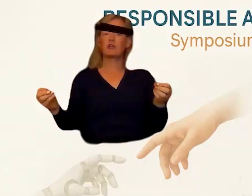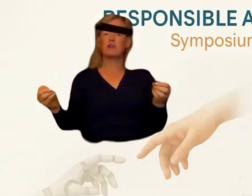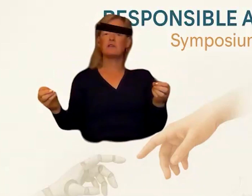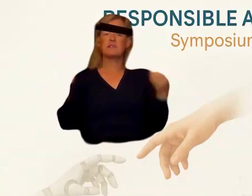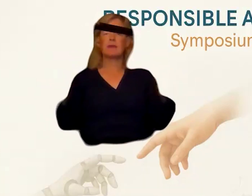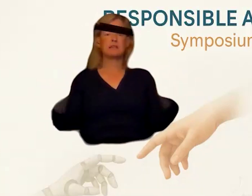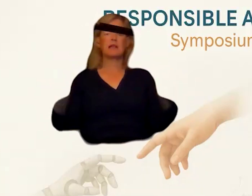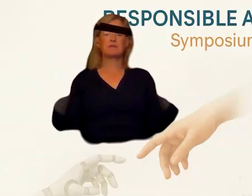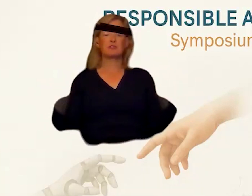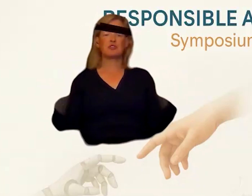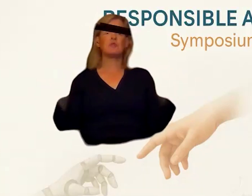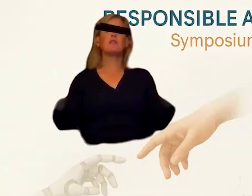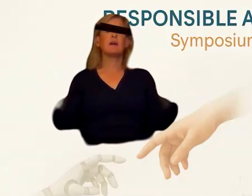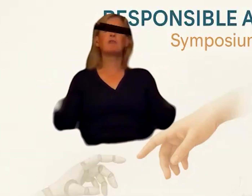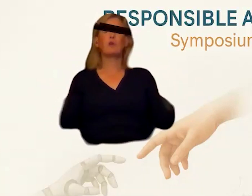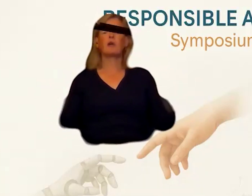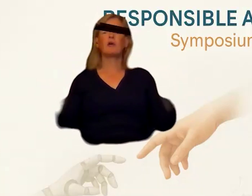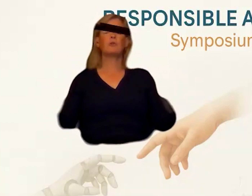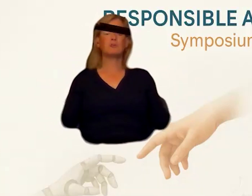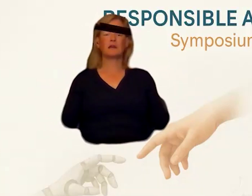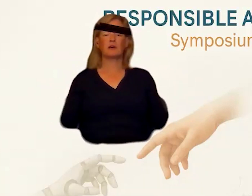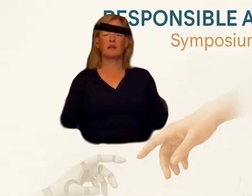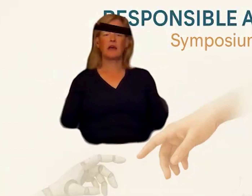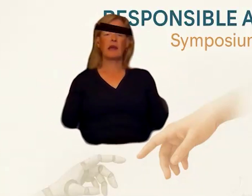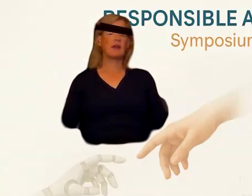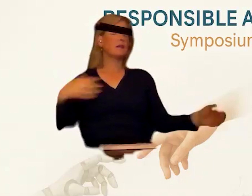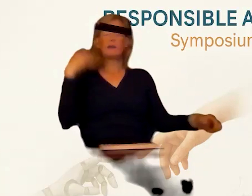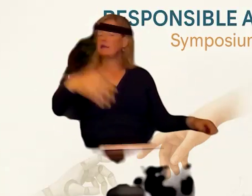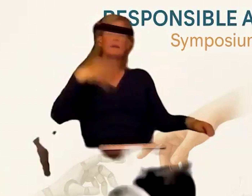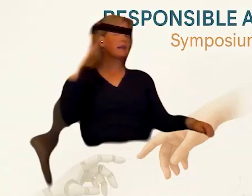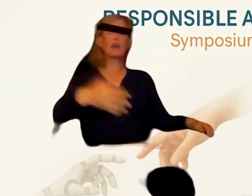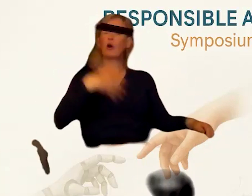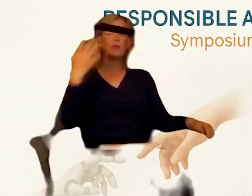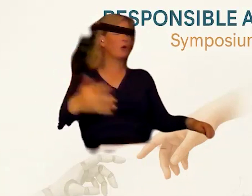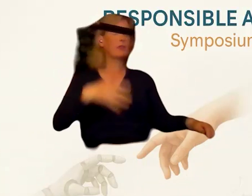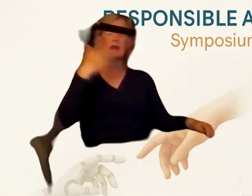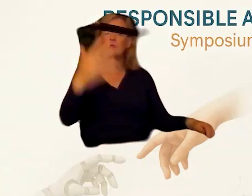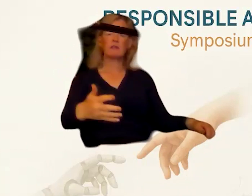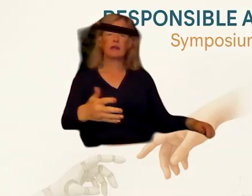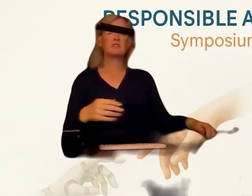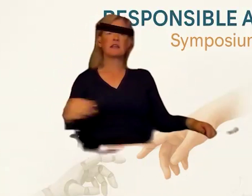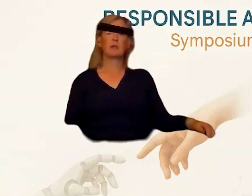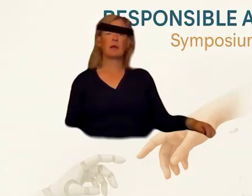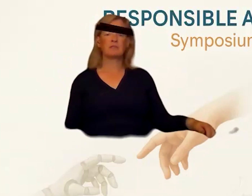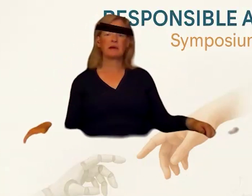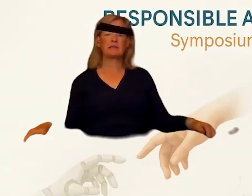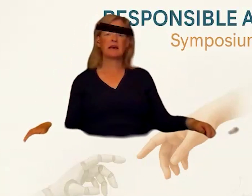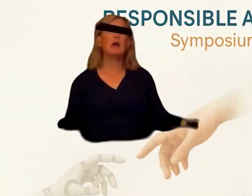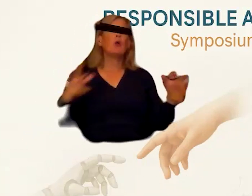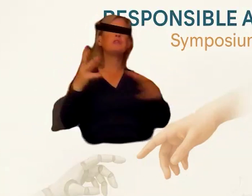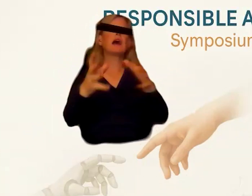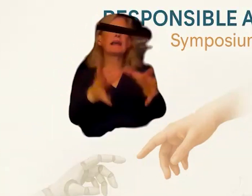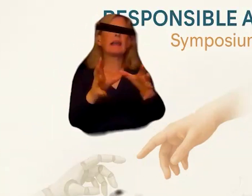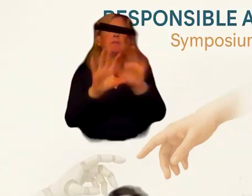AI for good steps that I'm supposed to do, therefore we're doing good. And you got to own the whole thing and really understand the problem